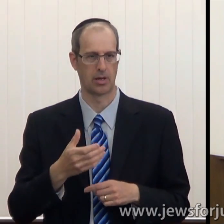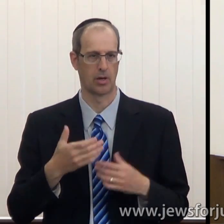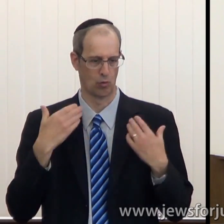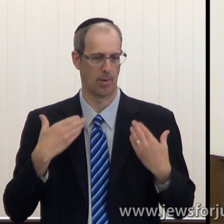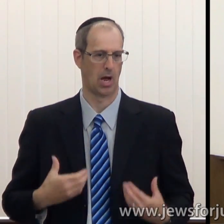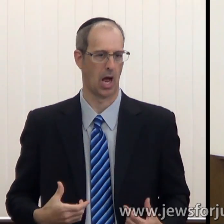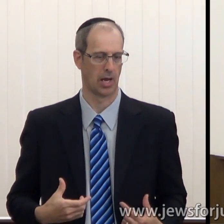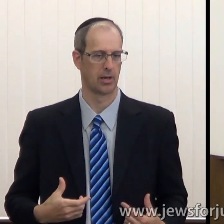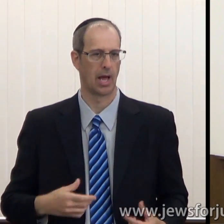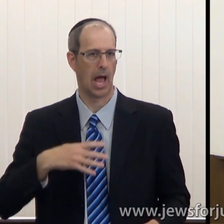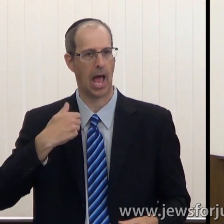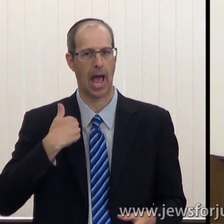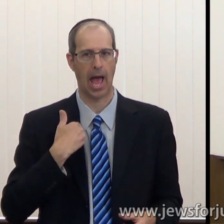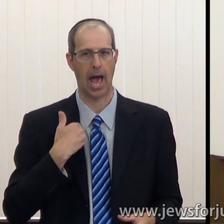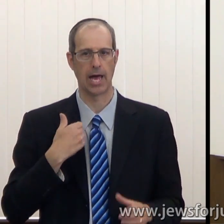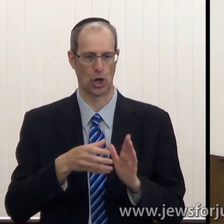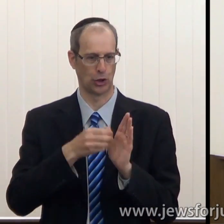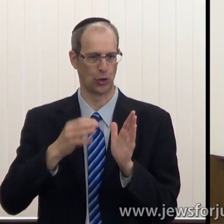had a student in Israel.